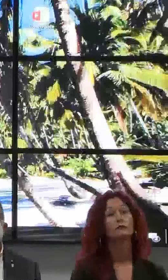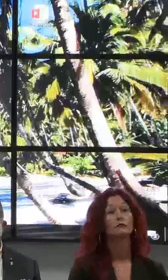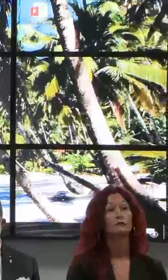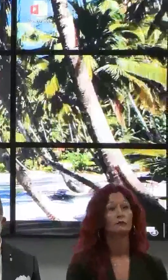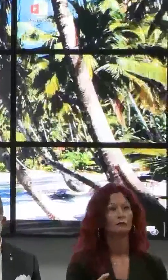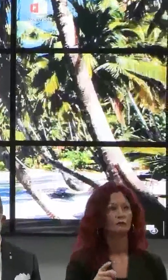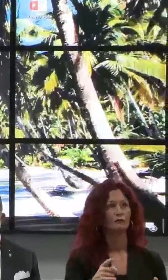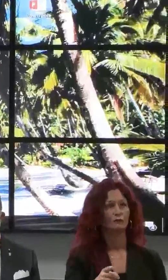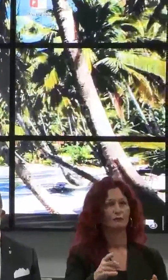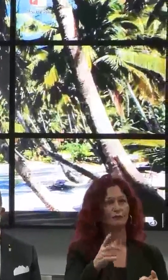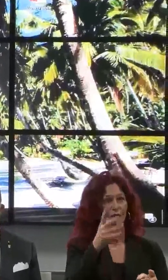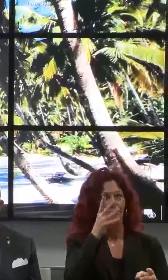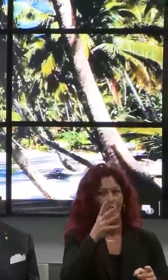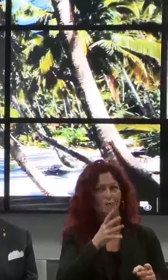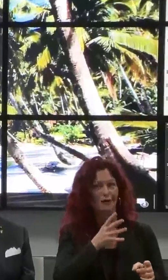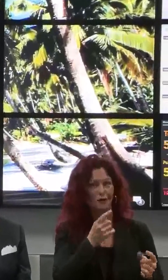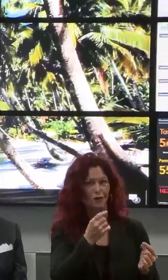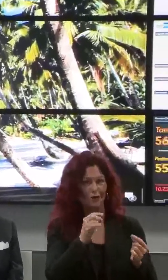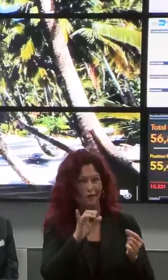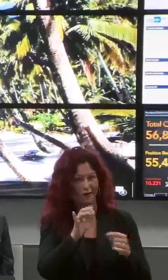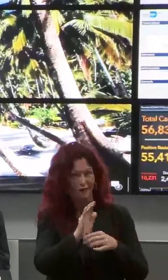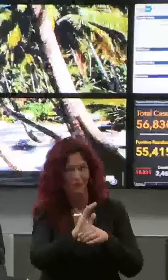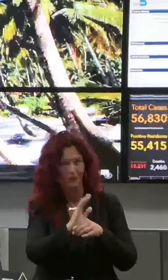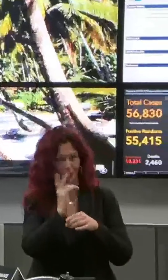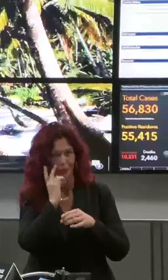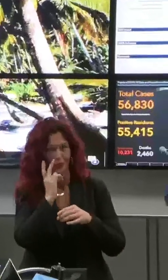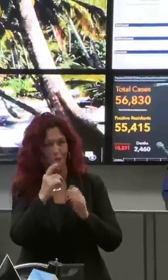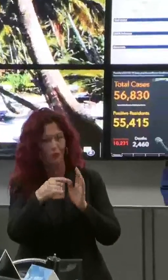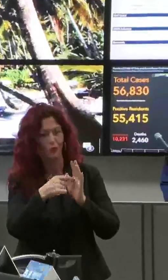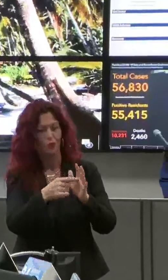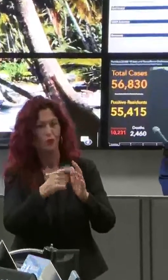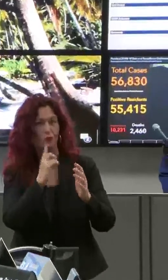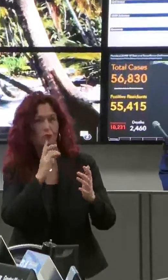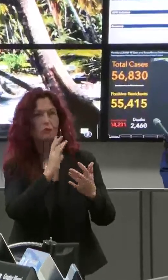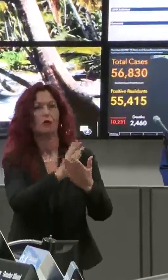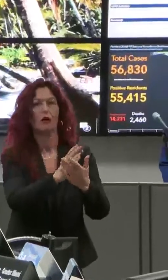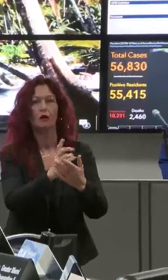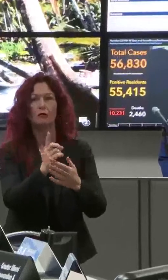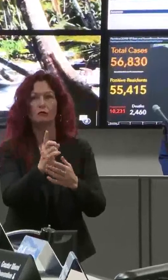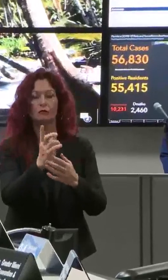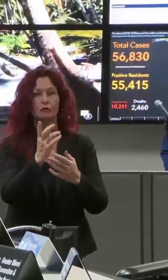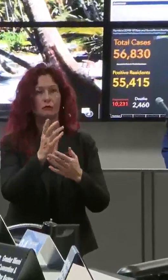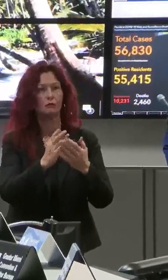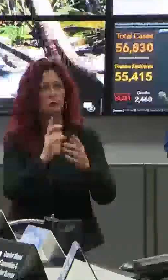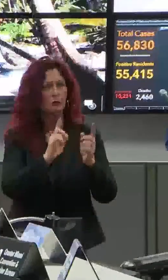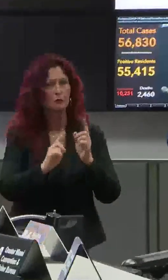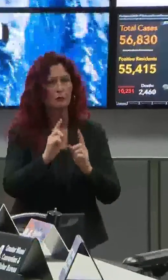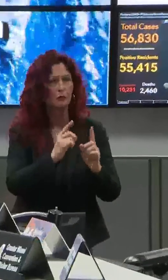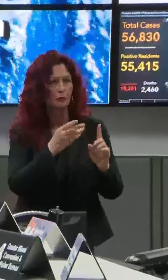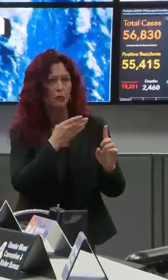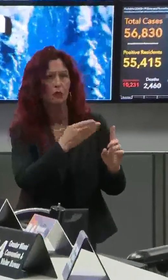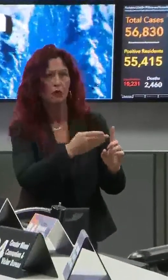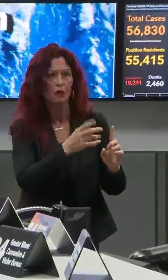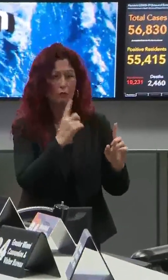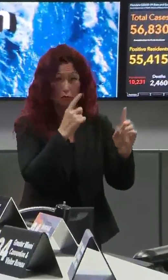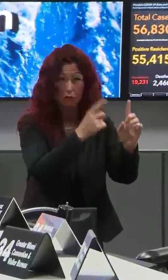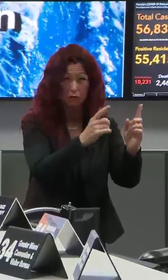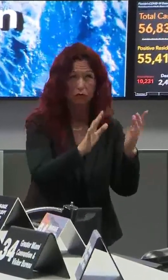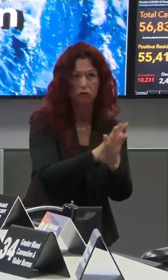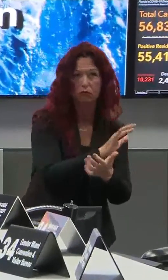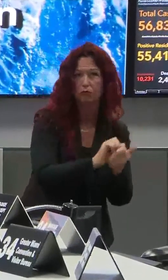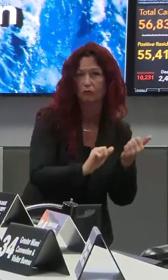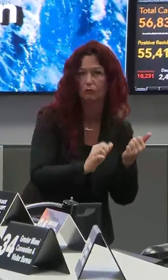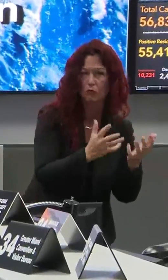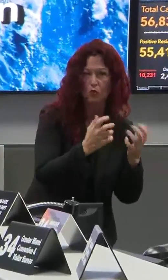Those actions prevented a group of folks that were not there for peaceful purposes from